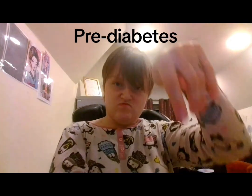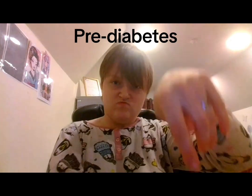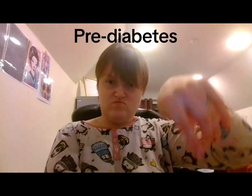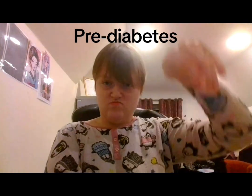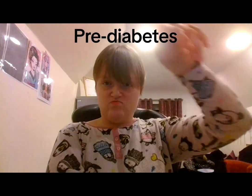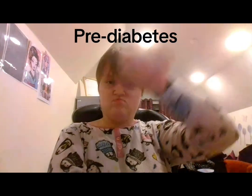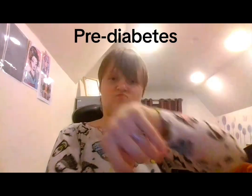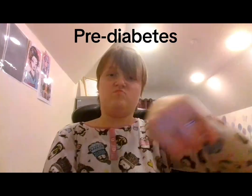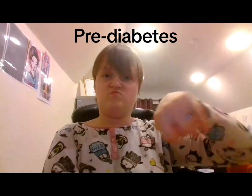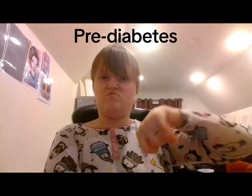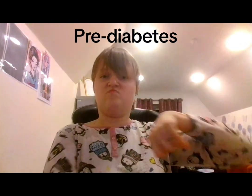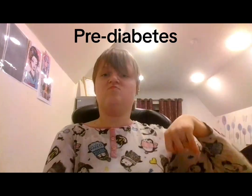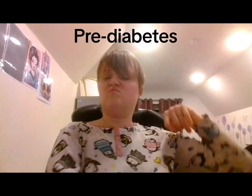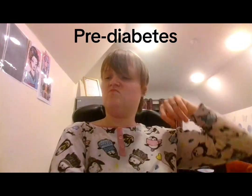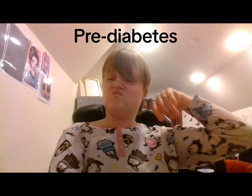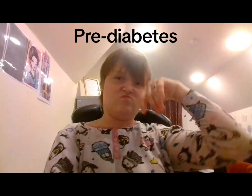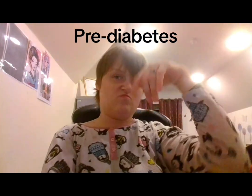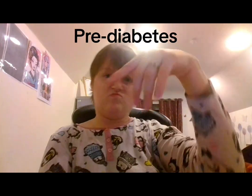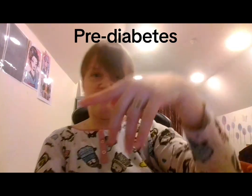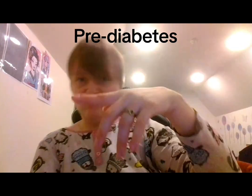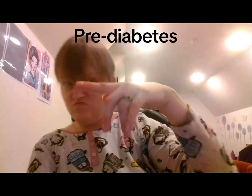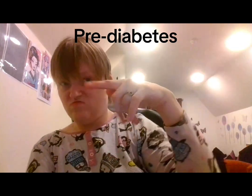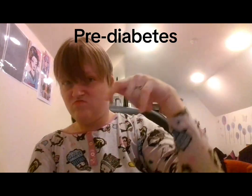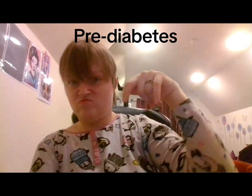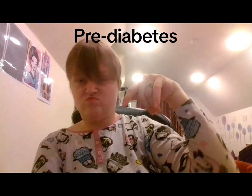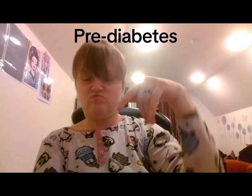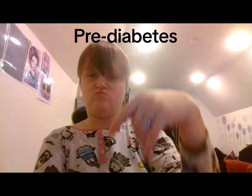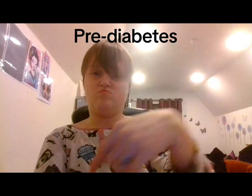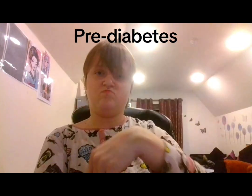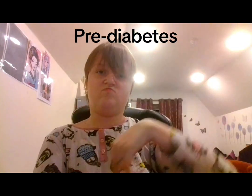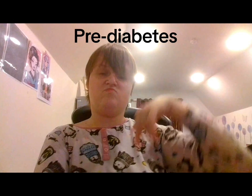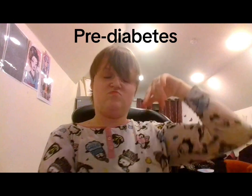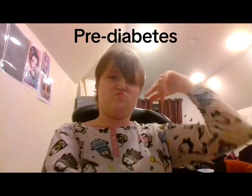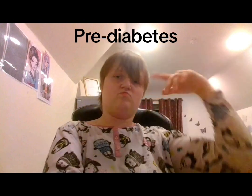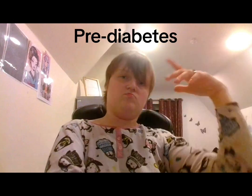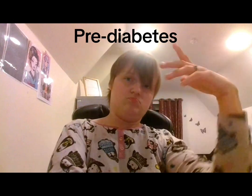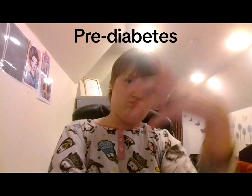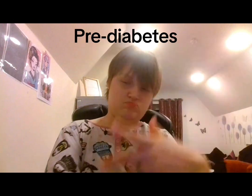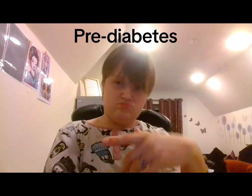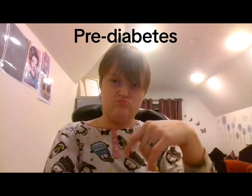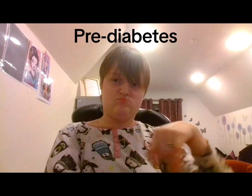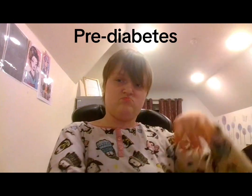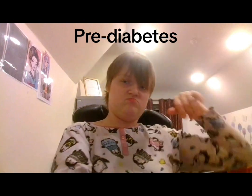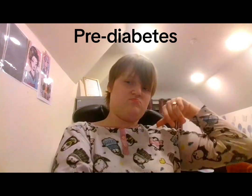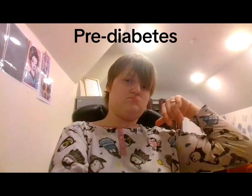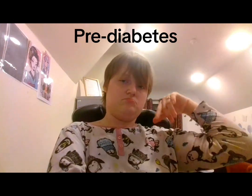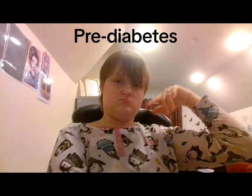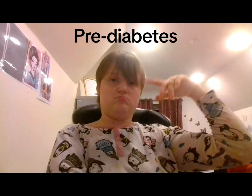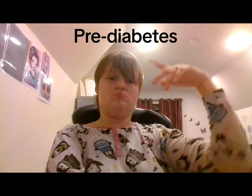to share your experiences with others who are at risk or have type 2